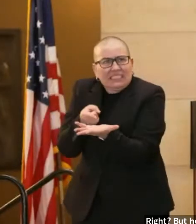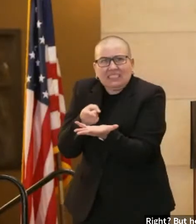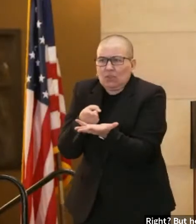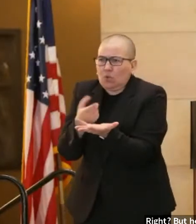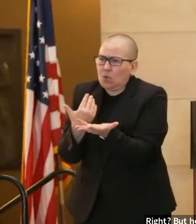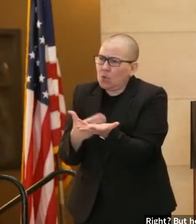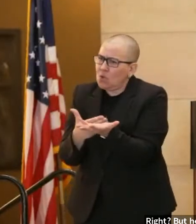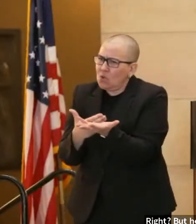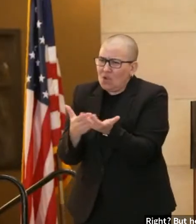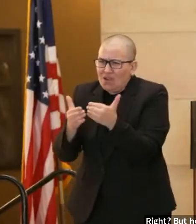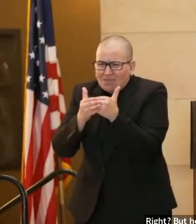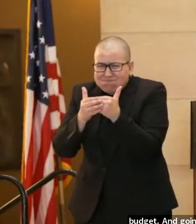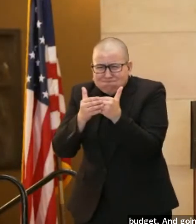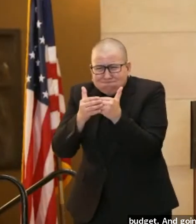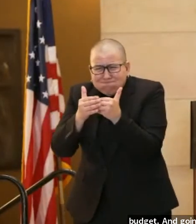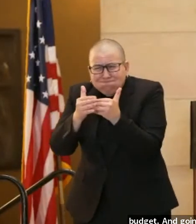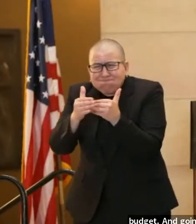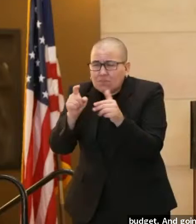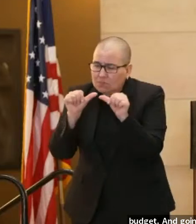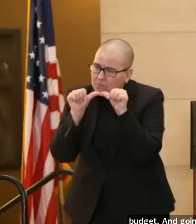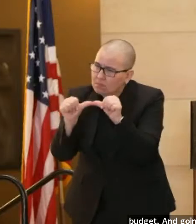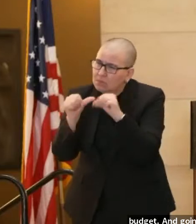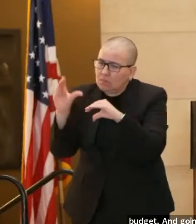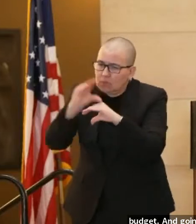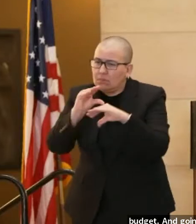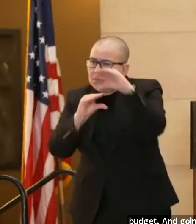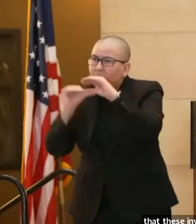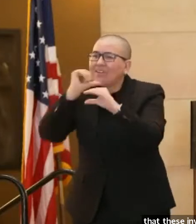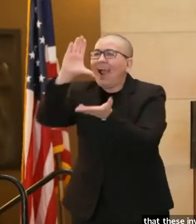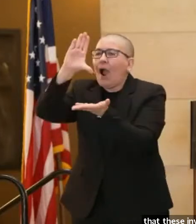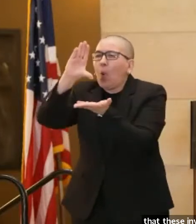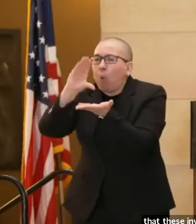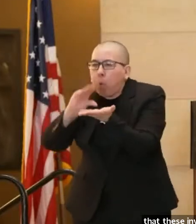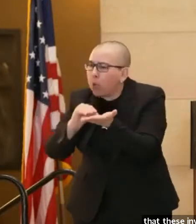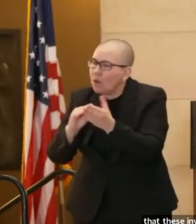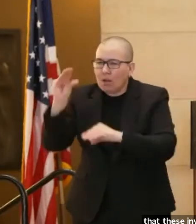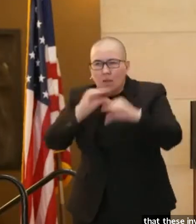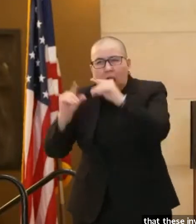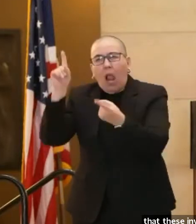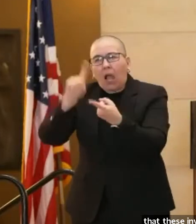these investments continue until everyone is safe.